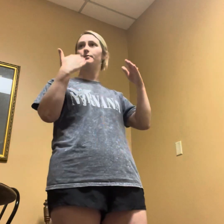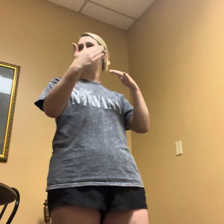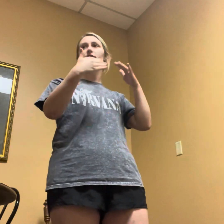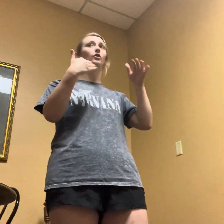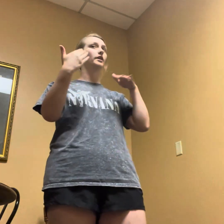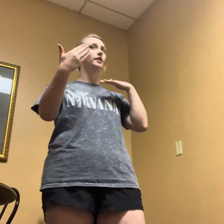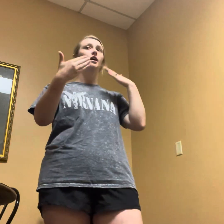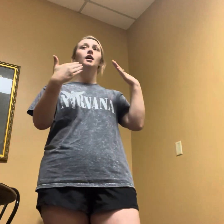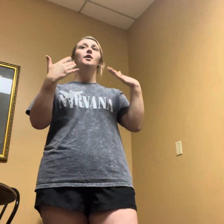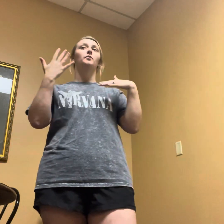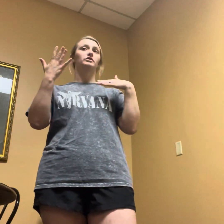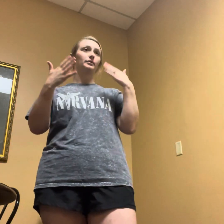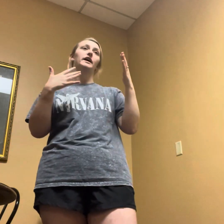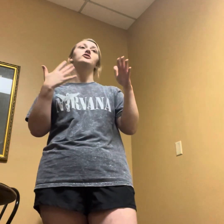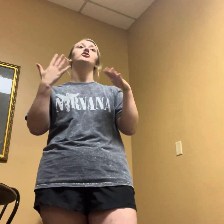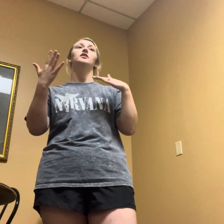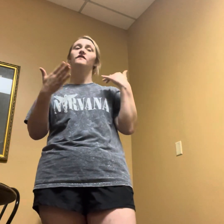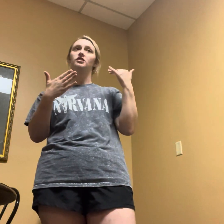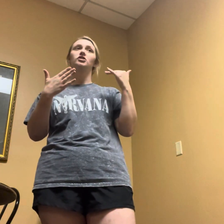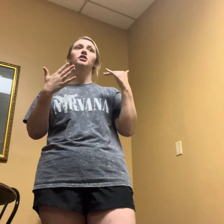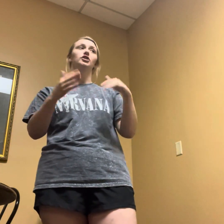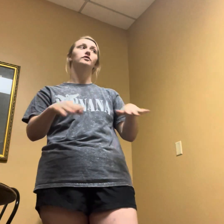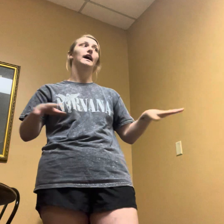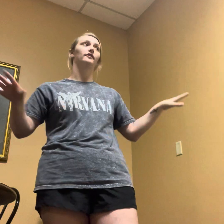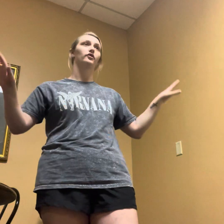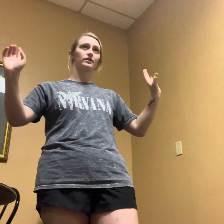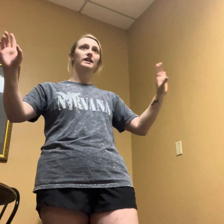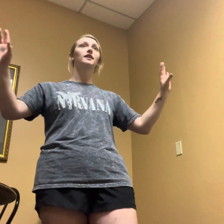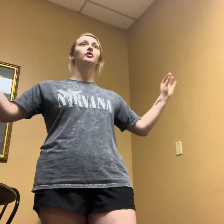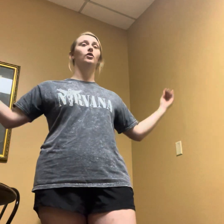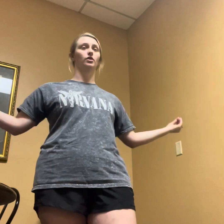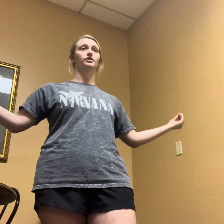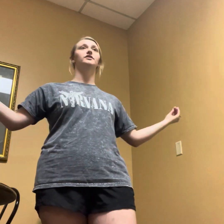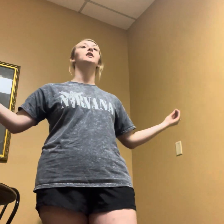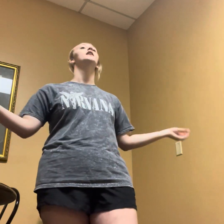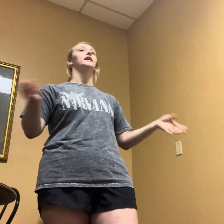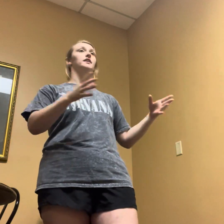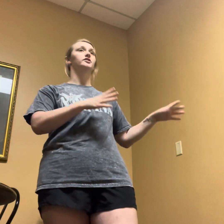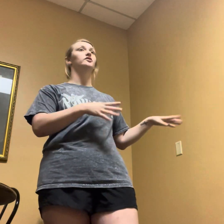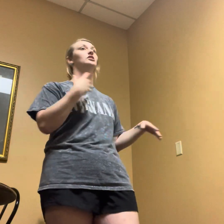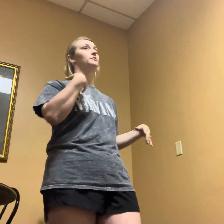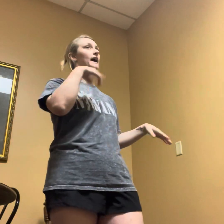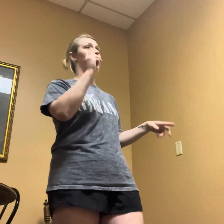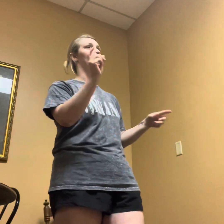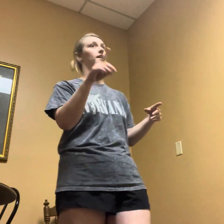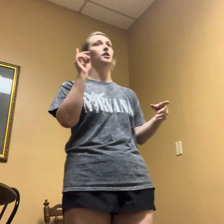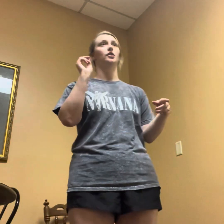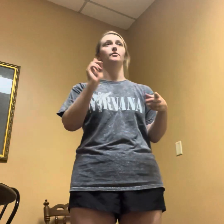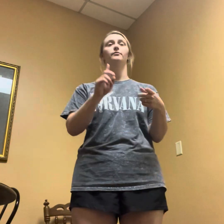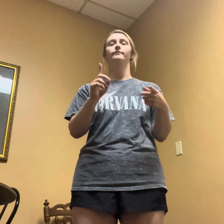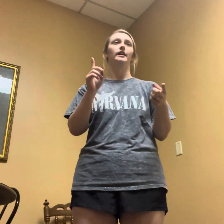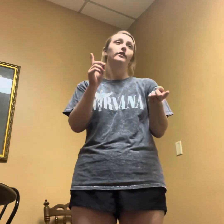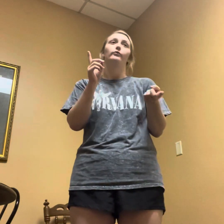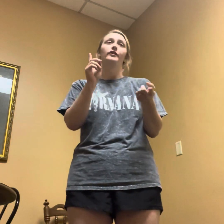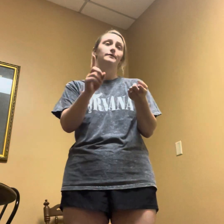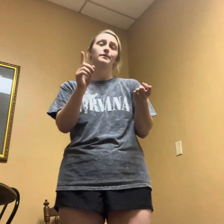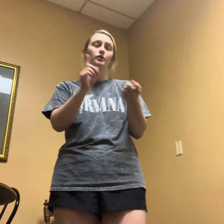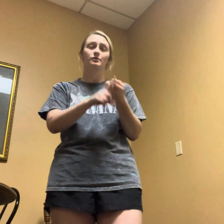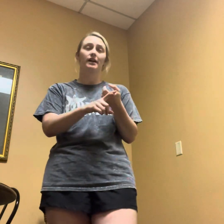building on multiplication and division, and you had 3 cards, and each of them had whether it was a multiplication